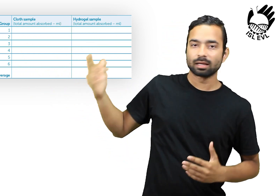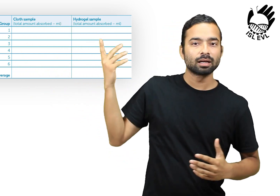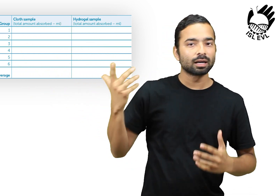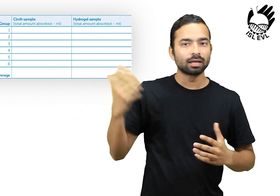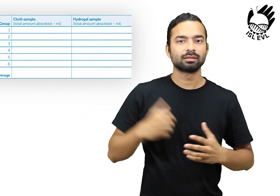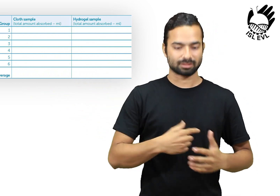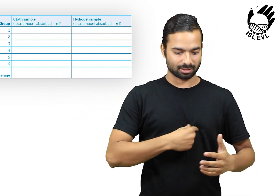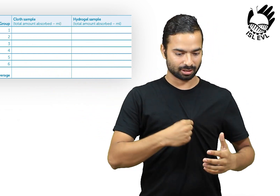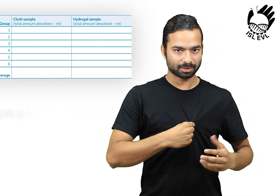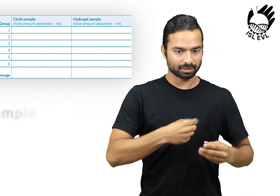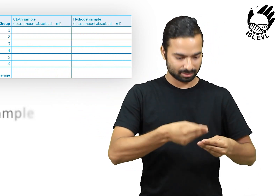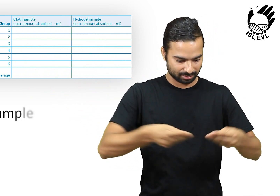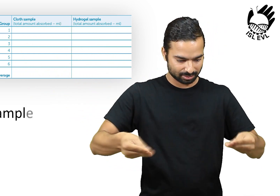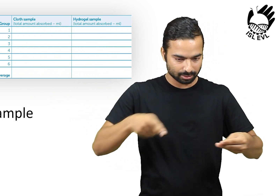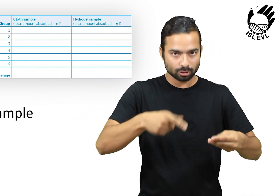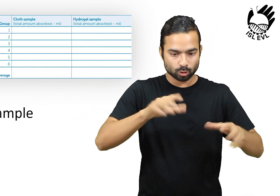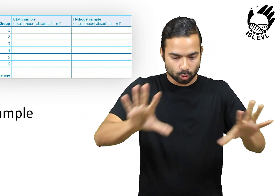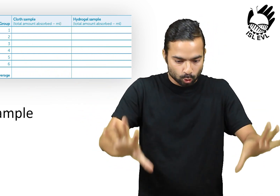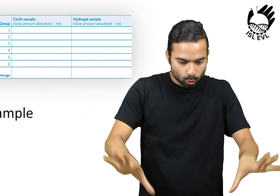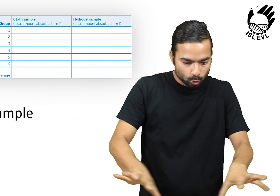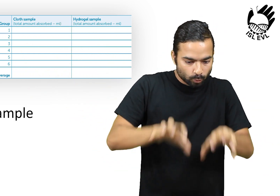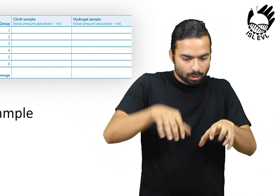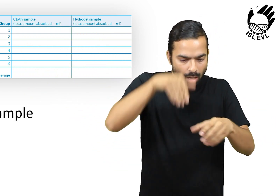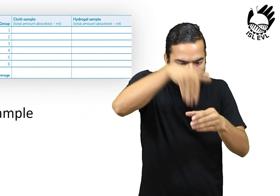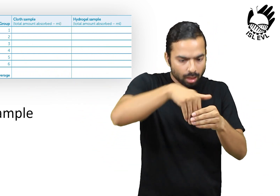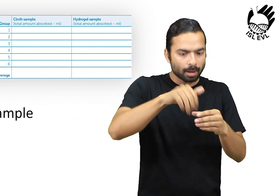this experiment contains 2 parts.